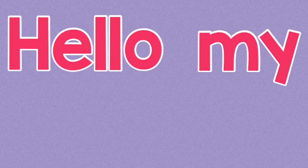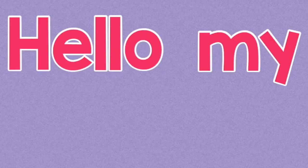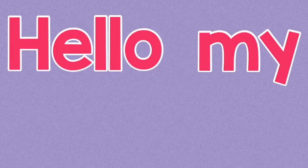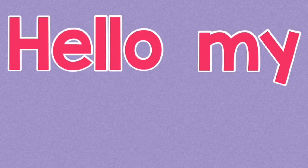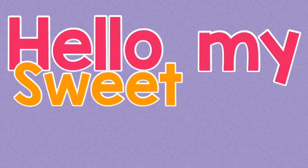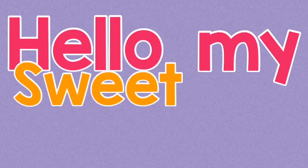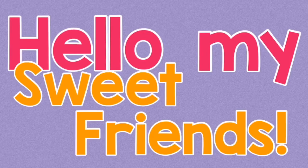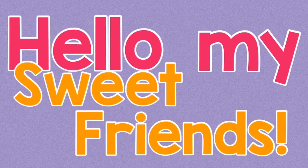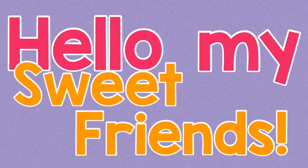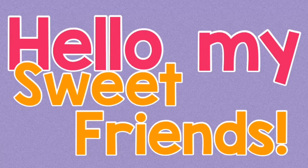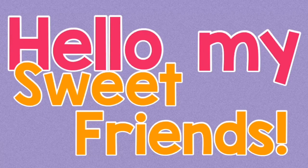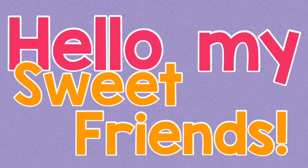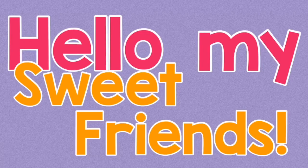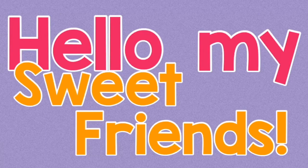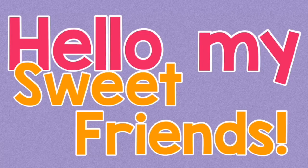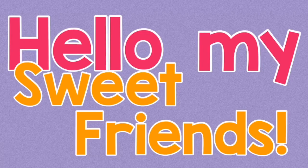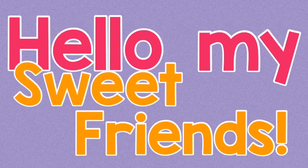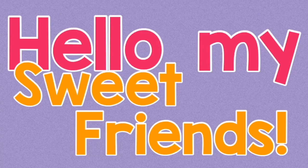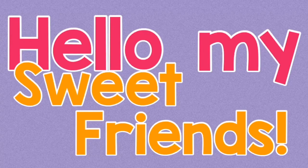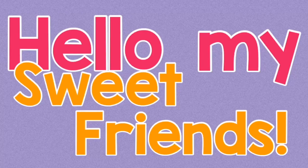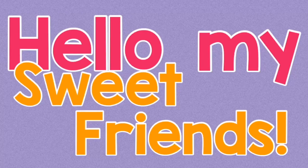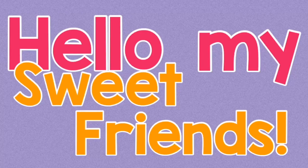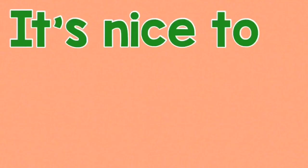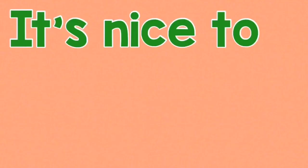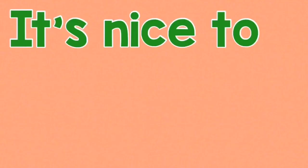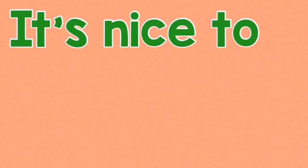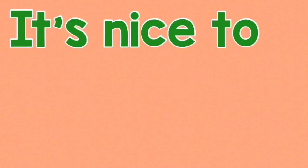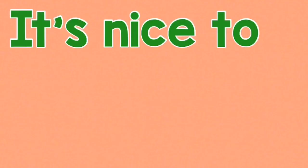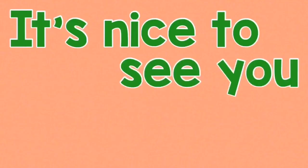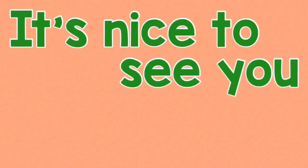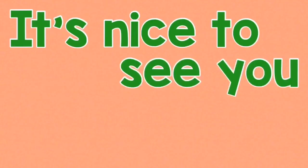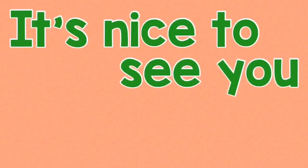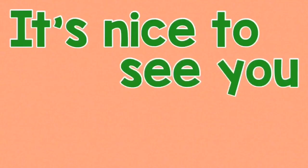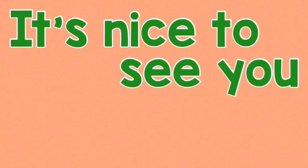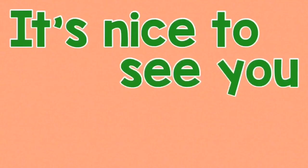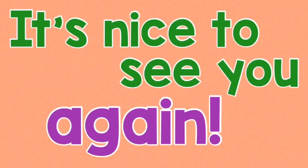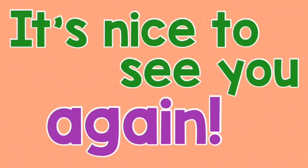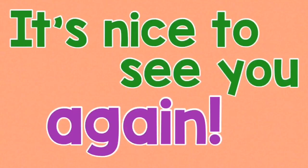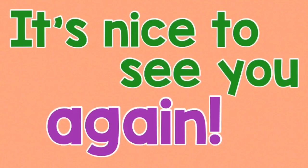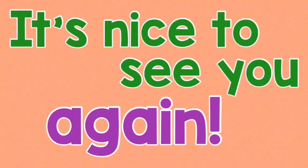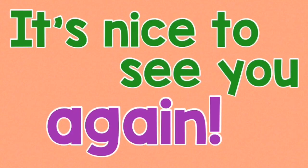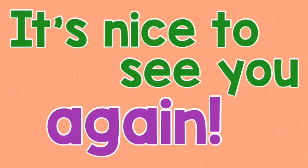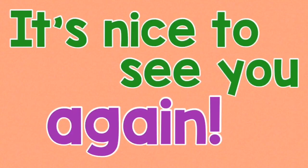Hello, my sweet friends. It's nice to see you